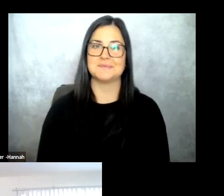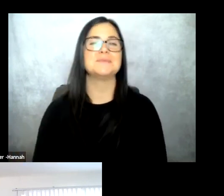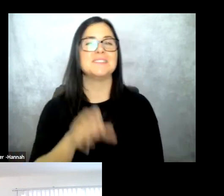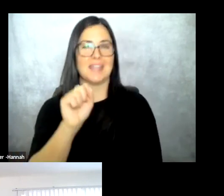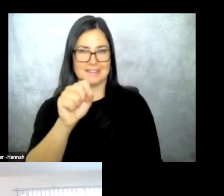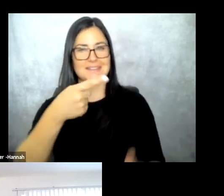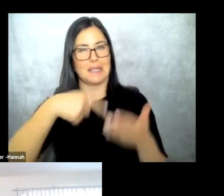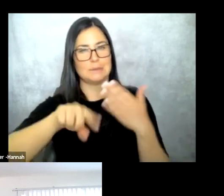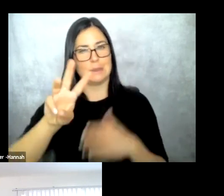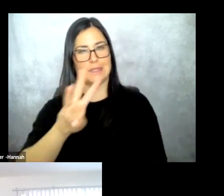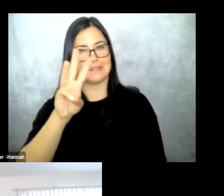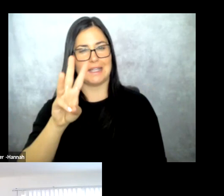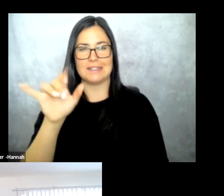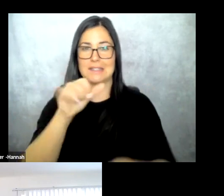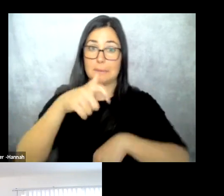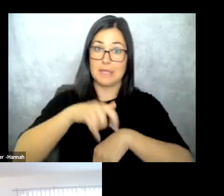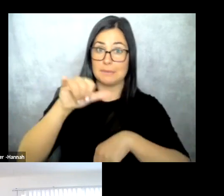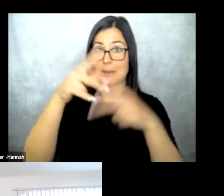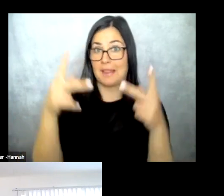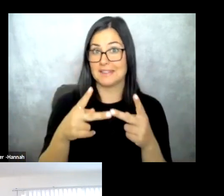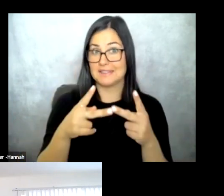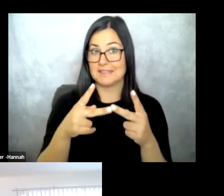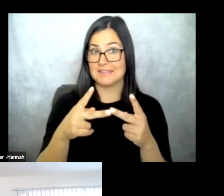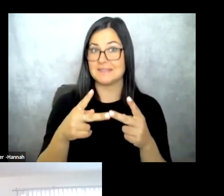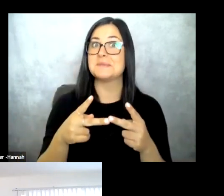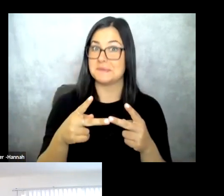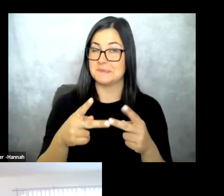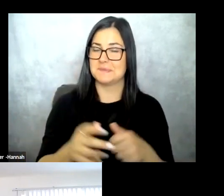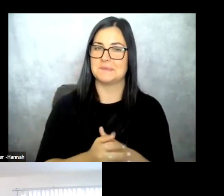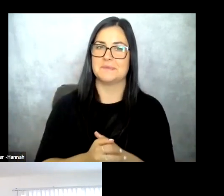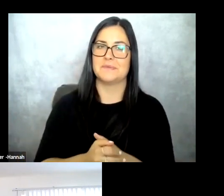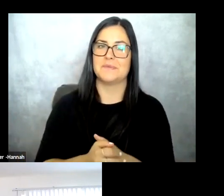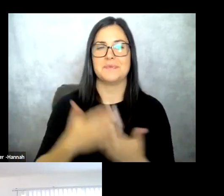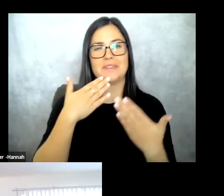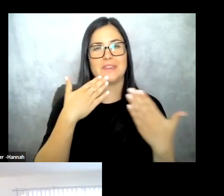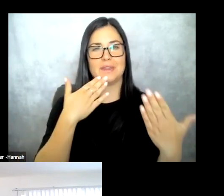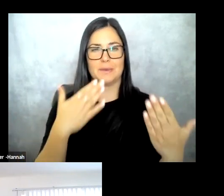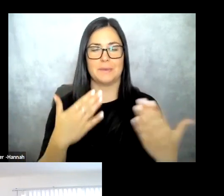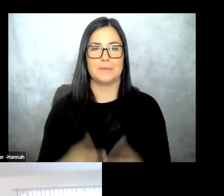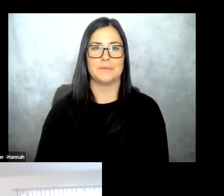Next Wednesday. Same time, same place. Thank you.